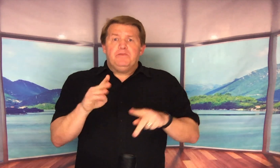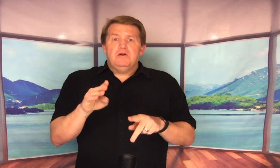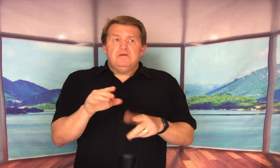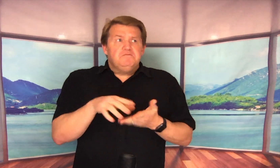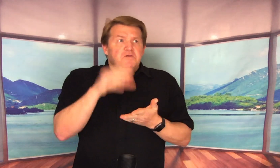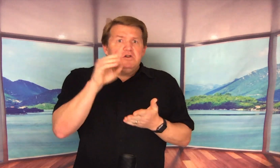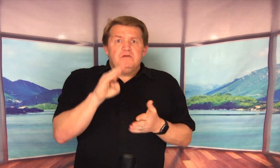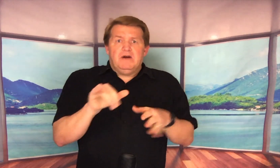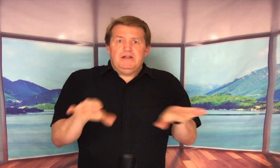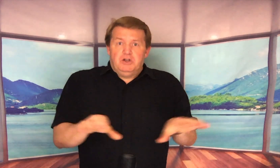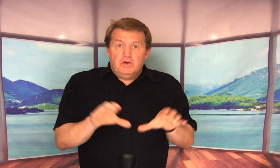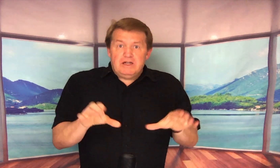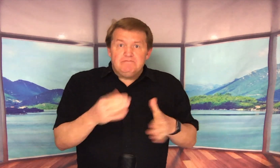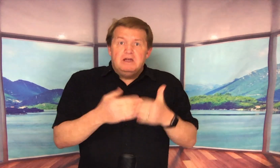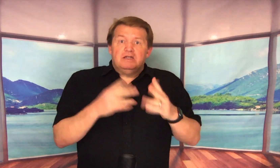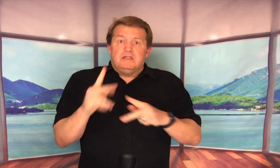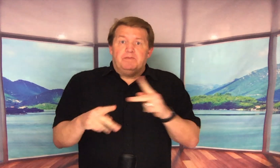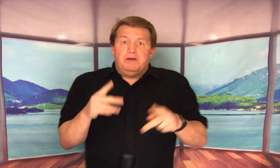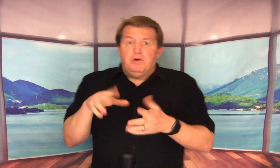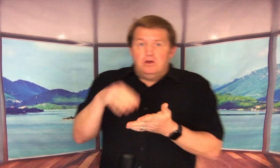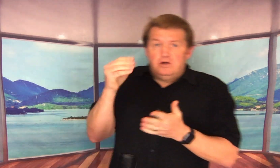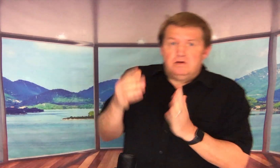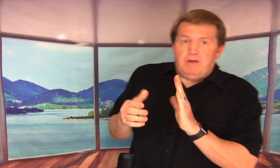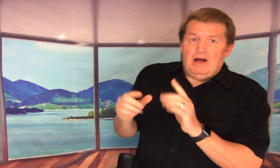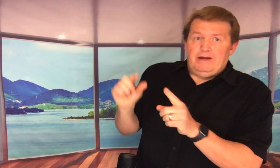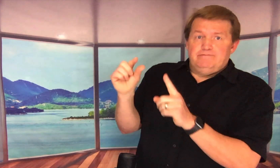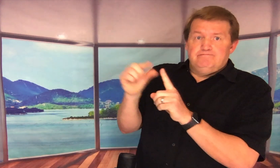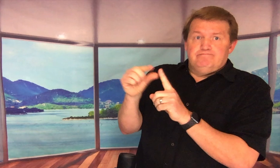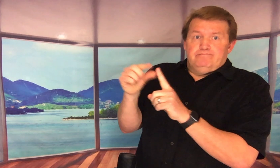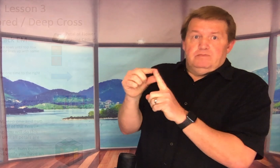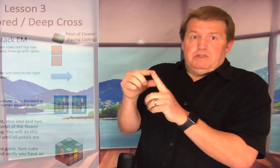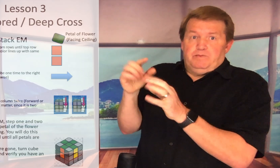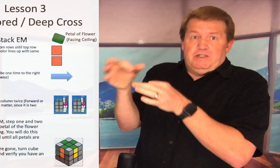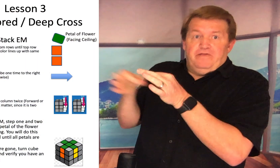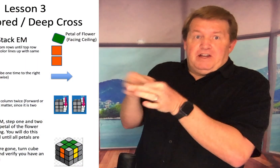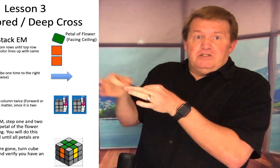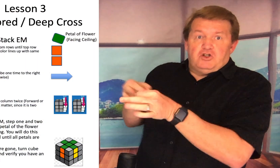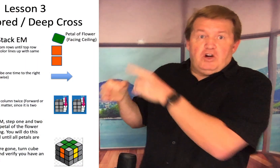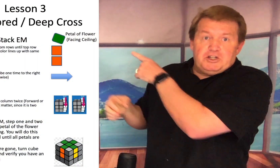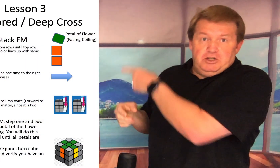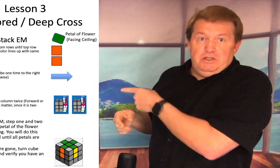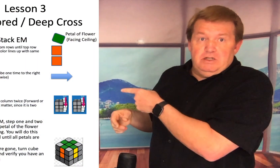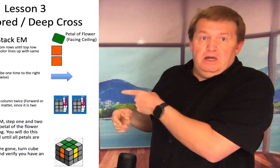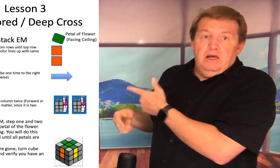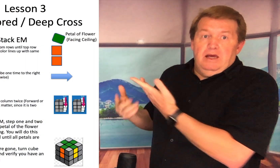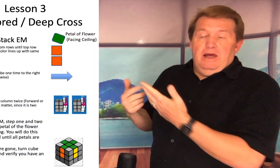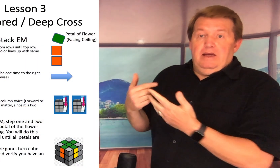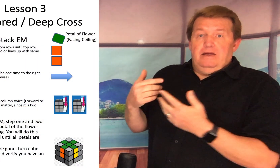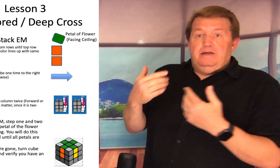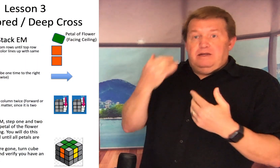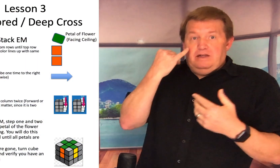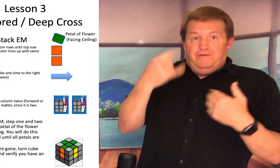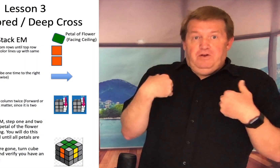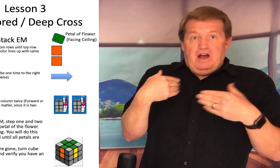people learn by doing. Some people learn by specific instructions. And if you have